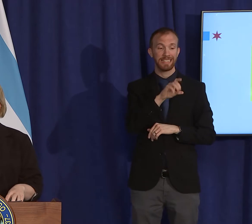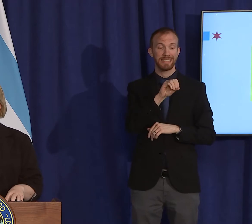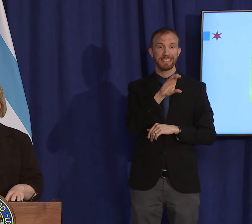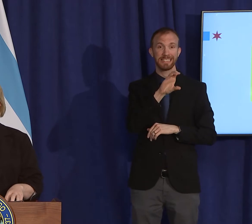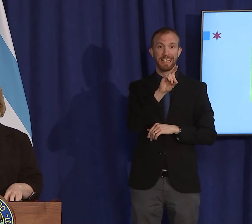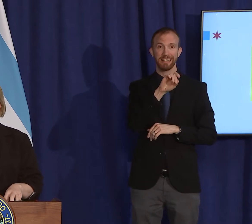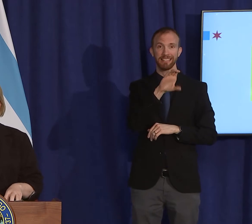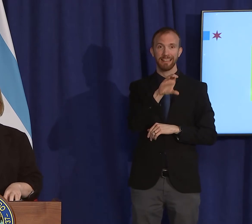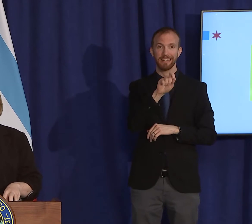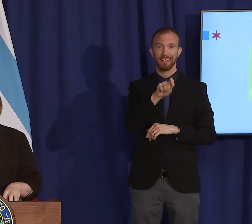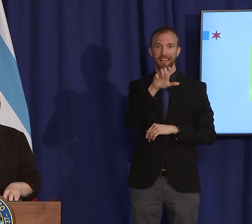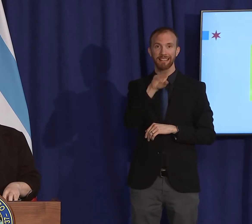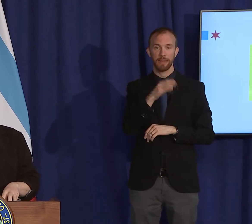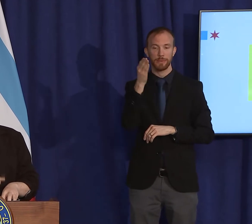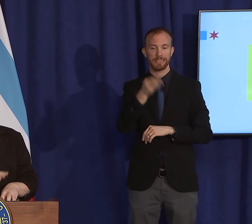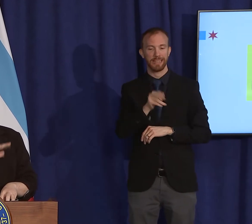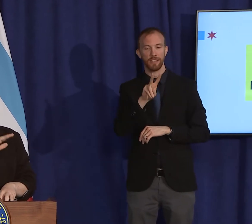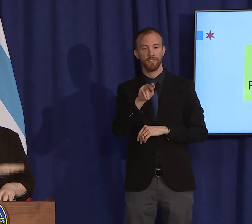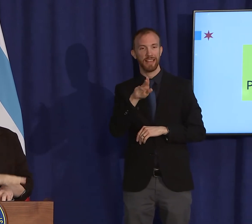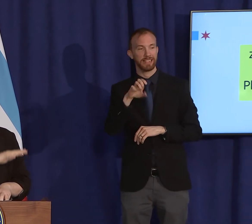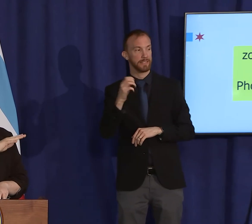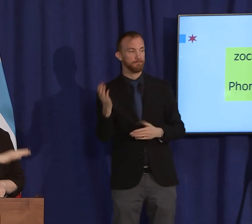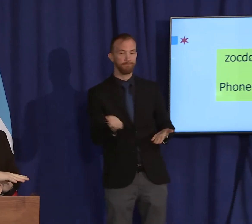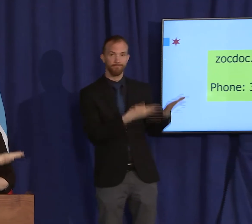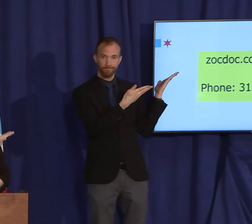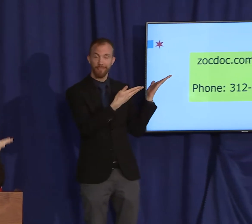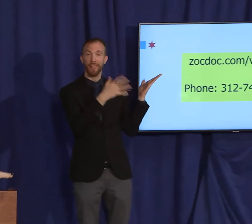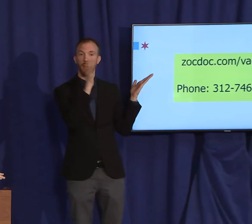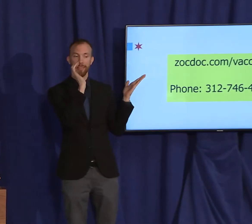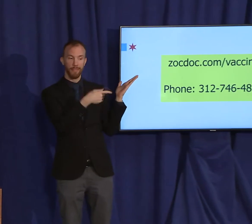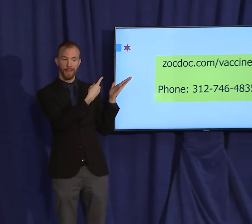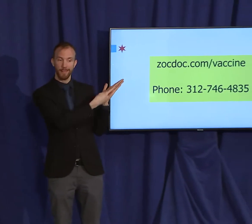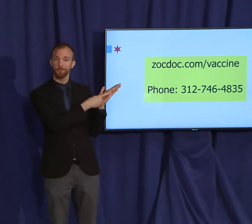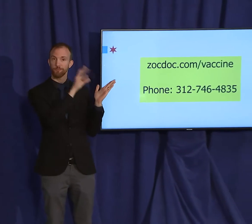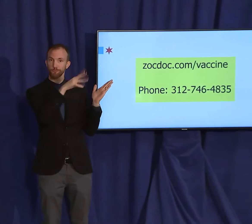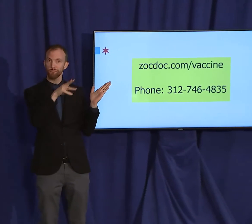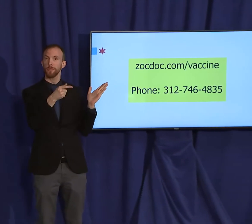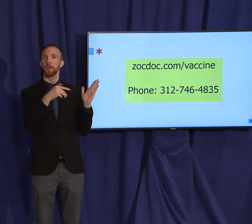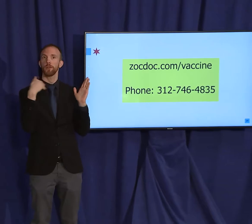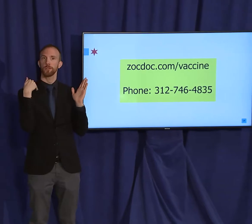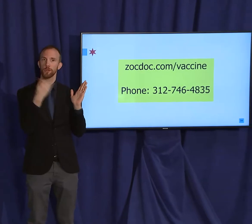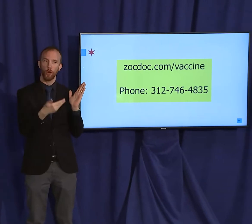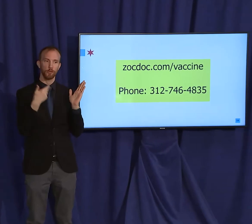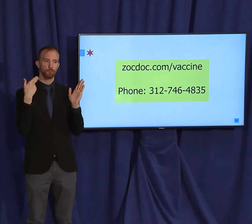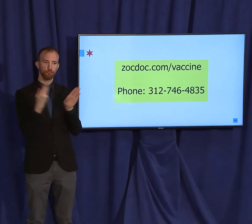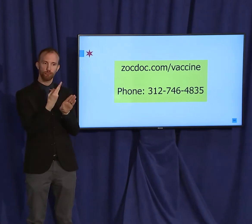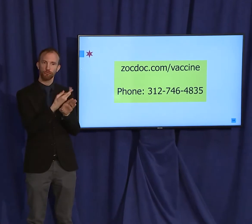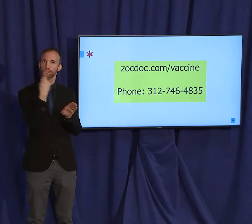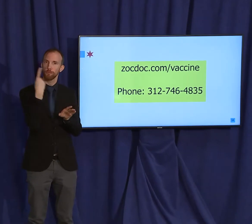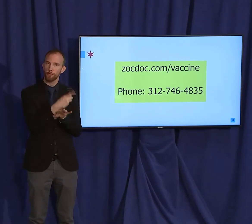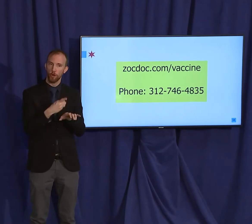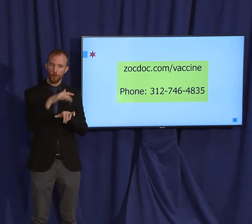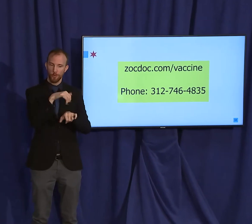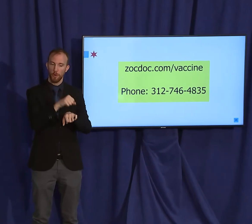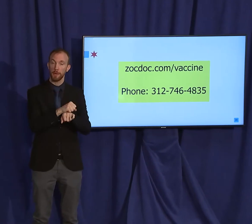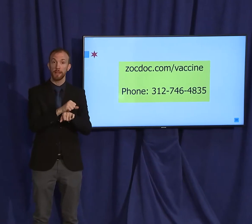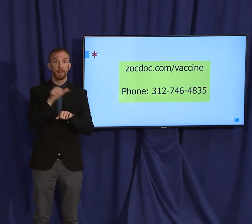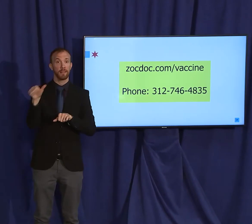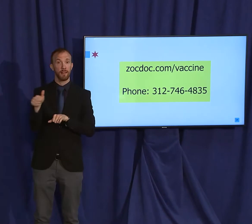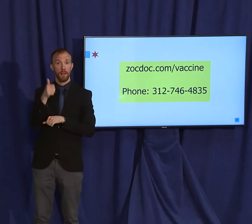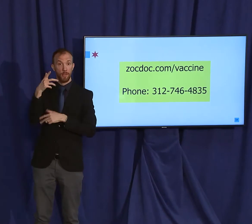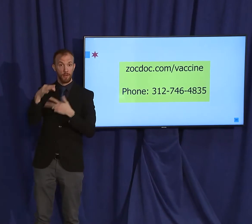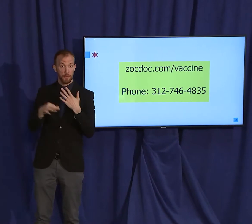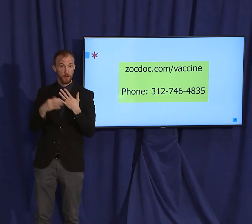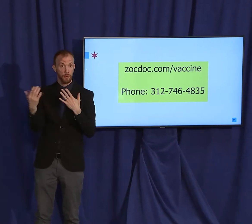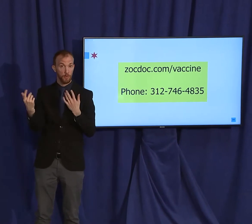ZocDoc.com/vaccine remains the place where you should go to find medical appointments for a COVID vaccine. The other place to check is with